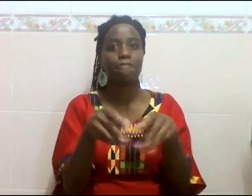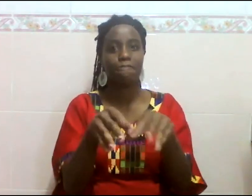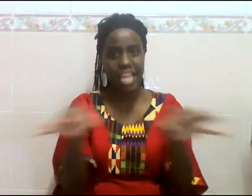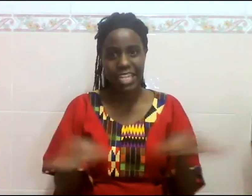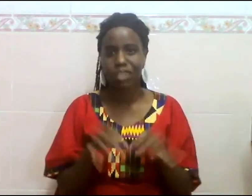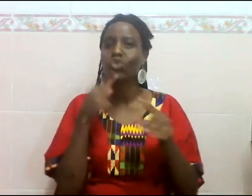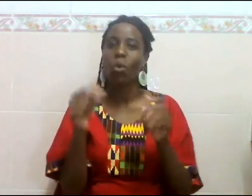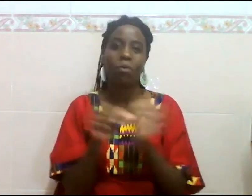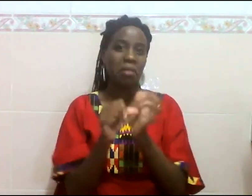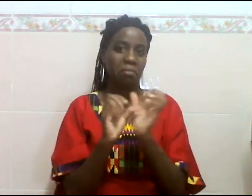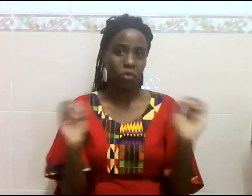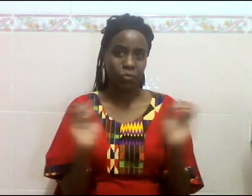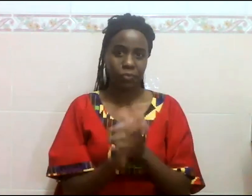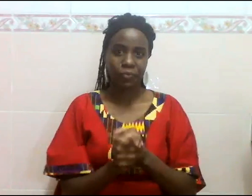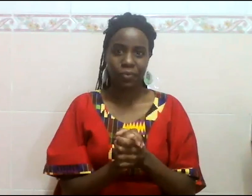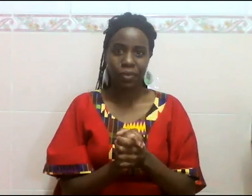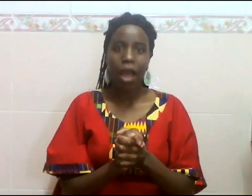So